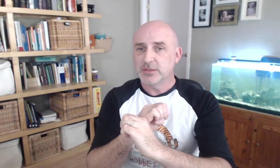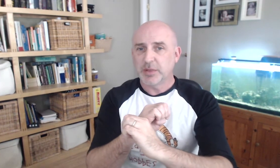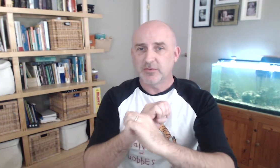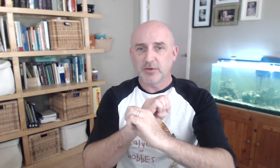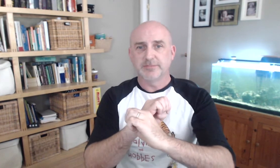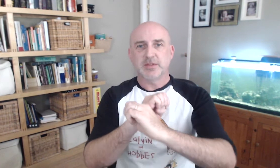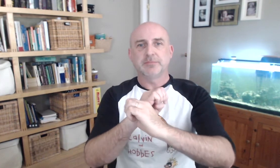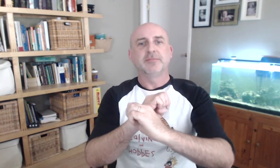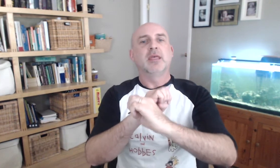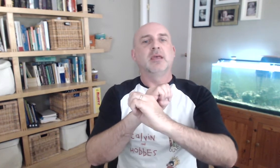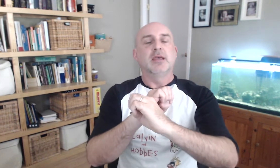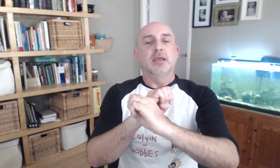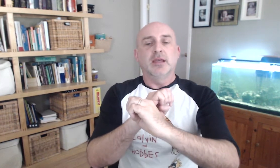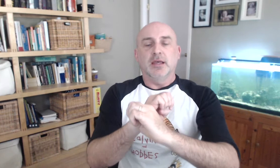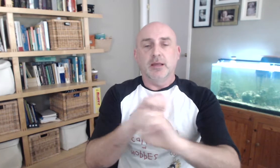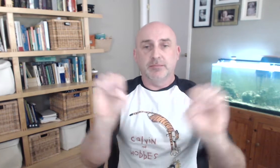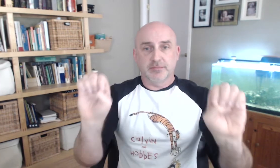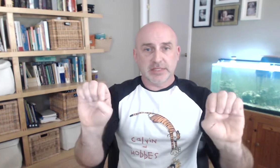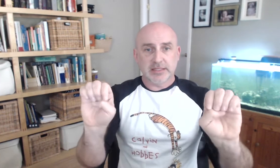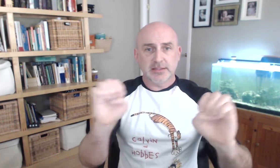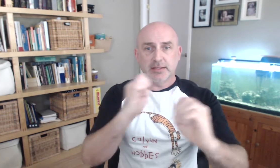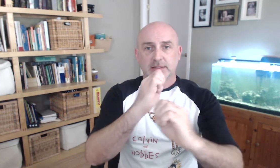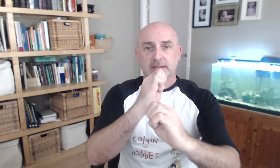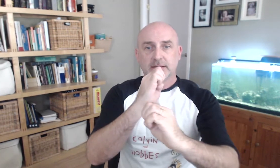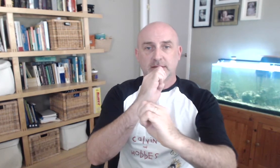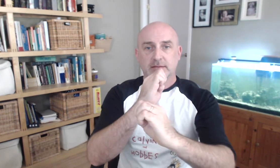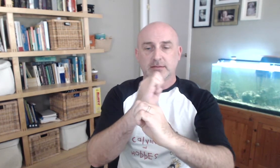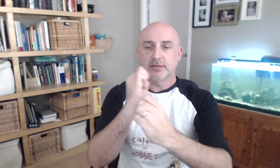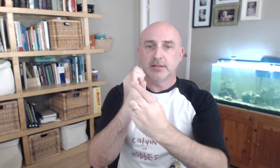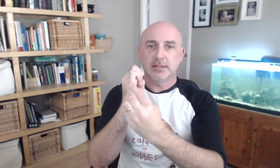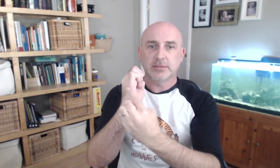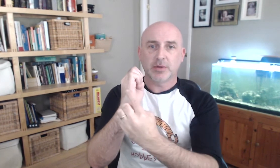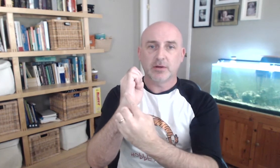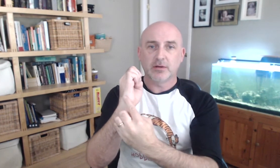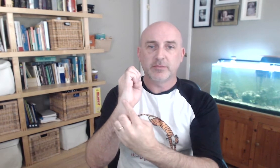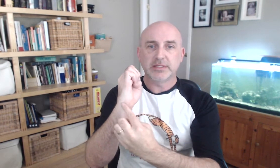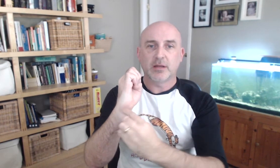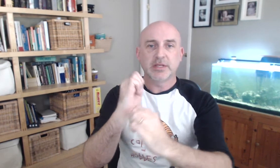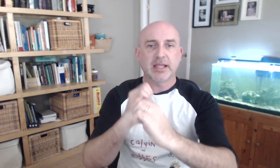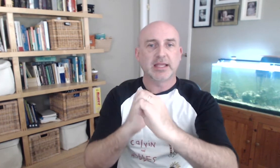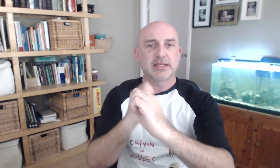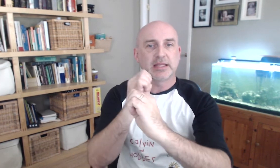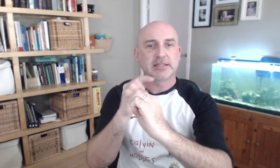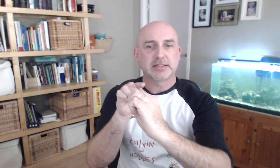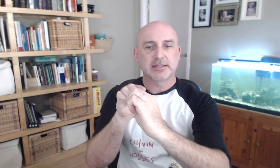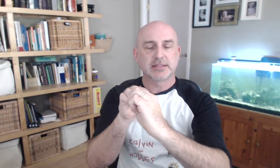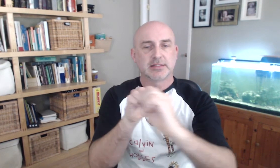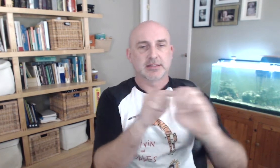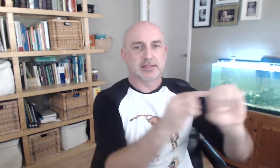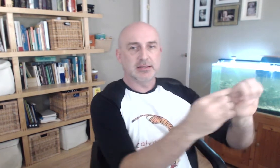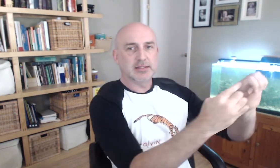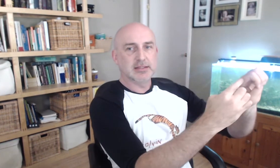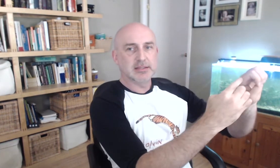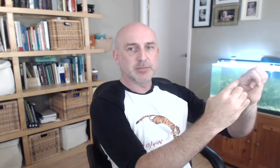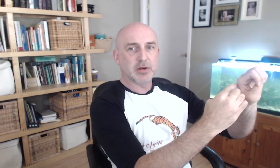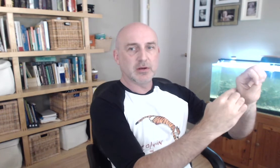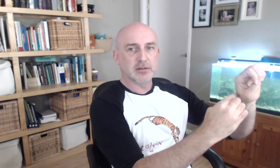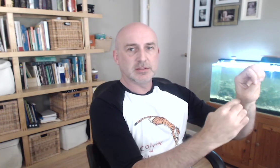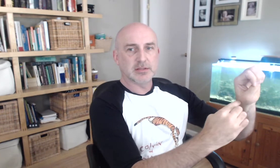paid for. So E's, this part of my dominant hand against this part of